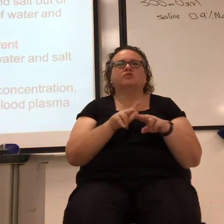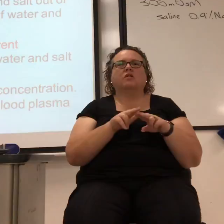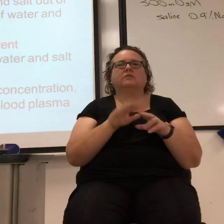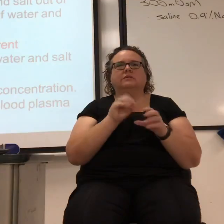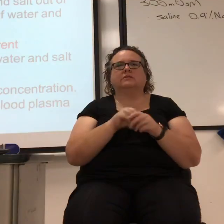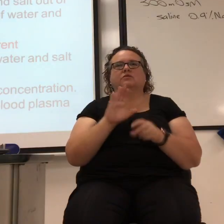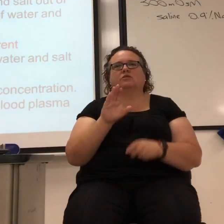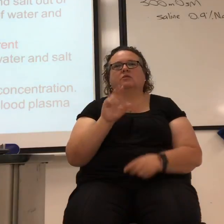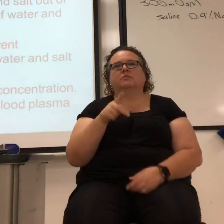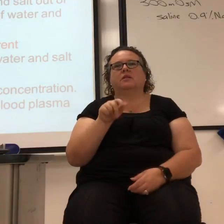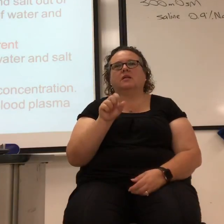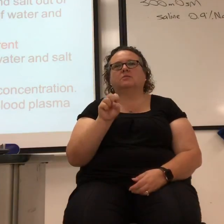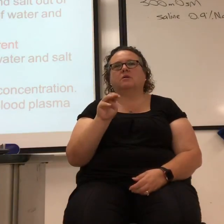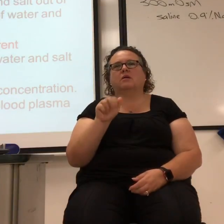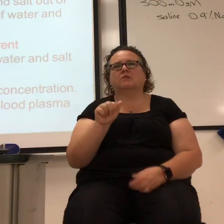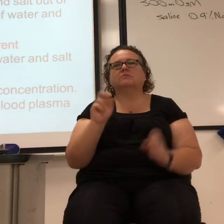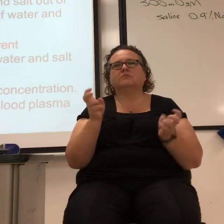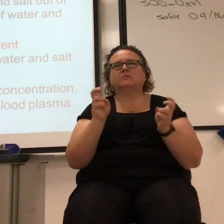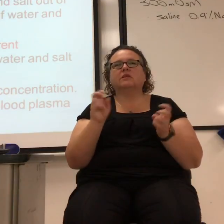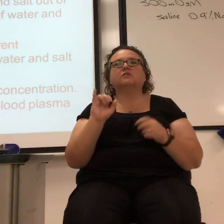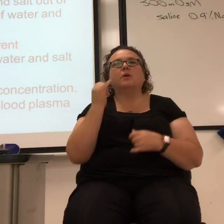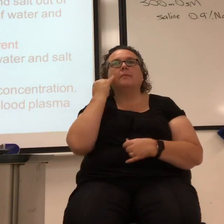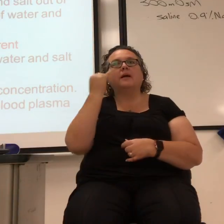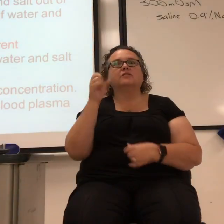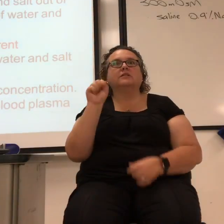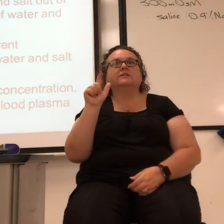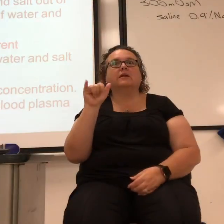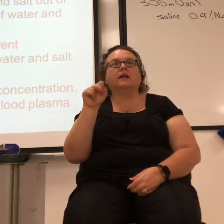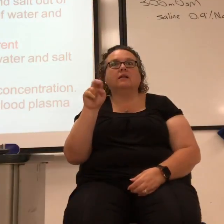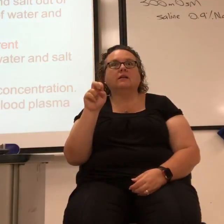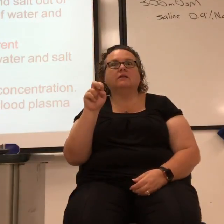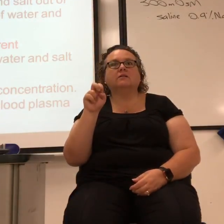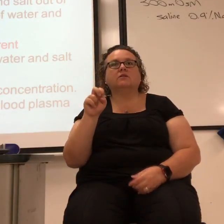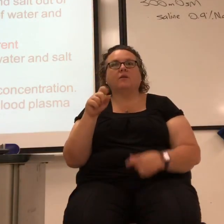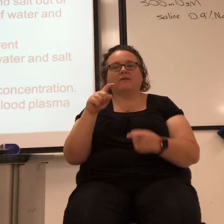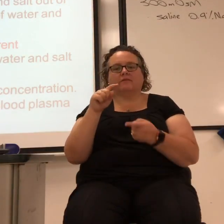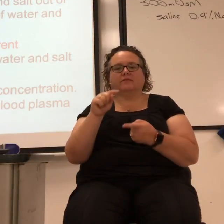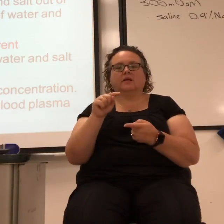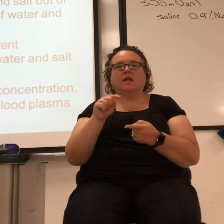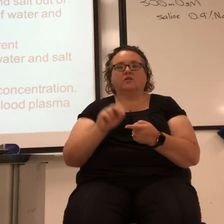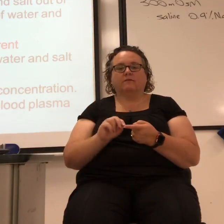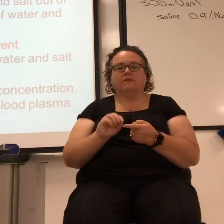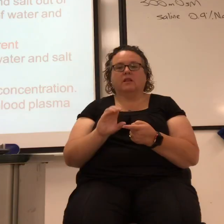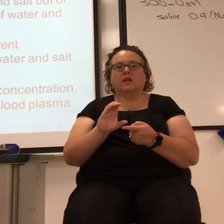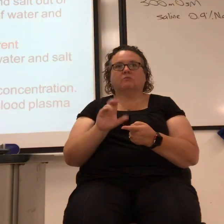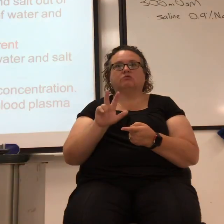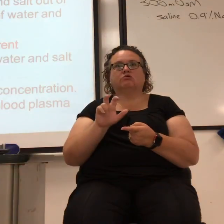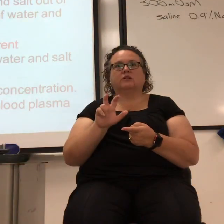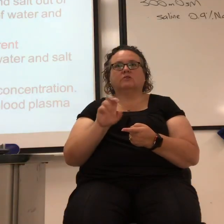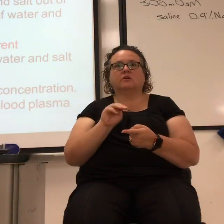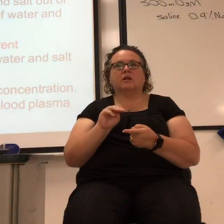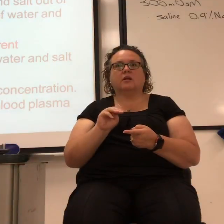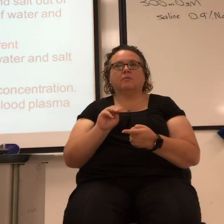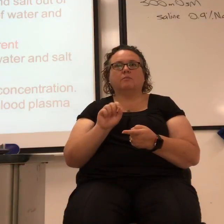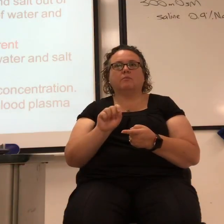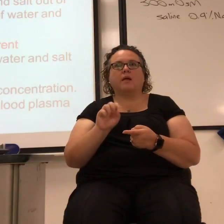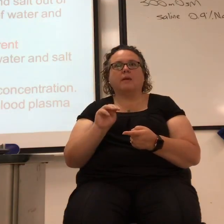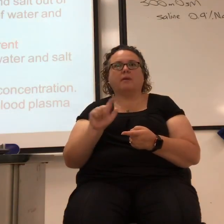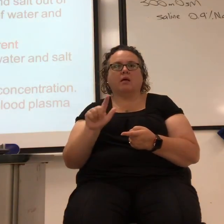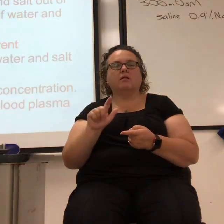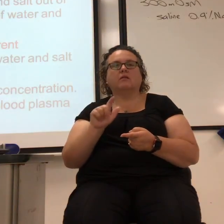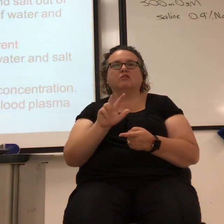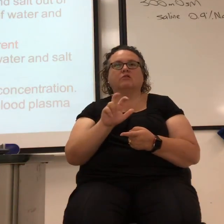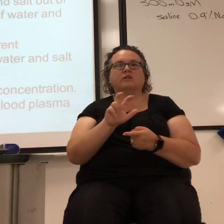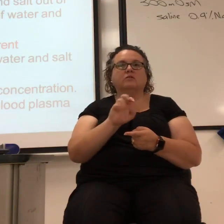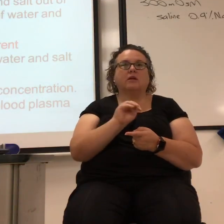saline. So imagine you have a little graduated cylinder, fill it up to 100 ml, and just add 0.9 grams of salt. That's not